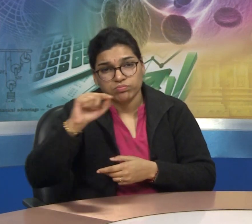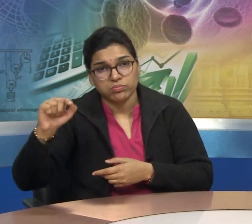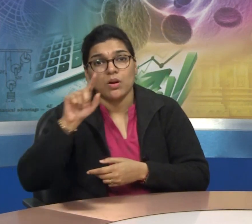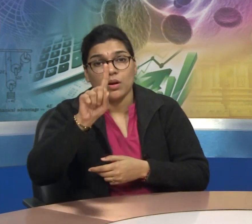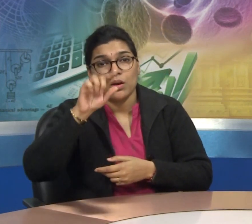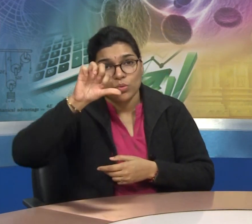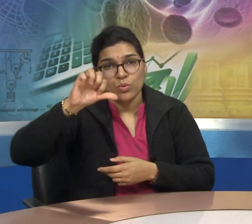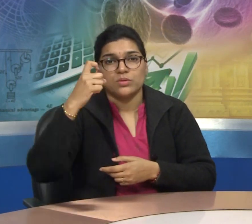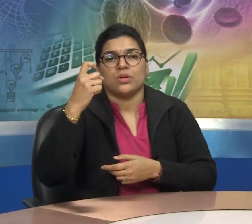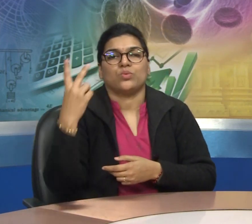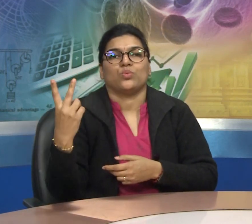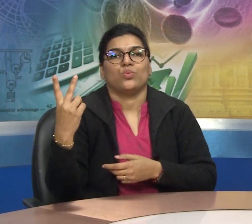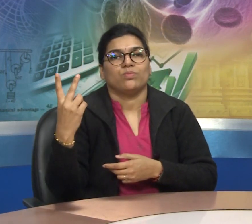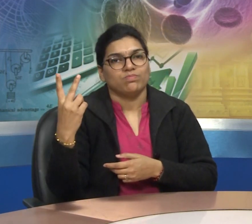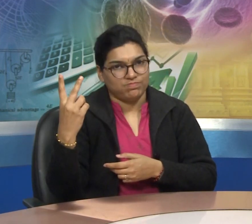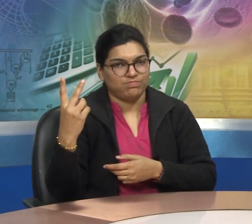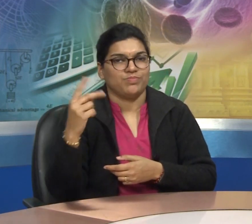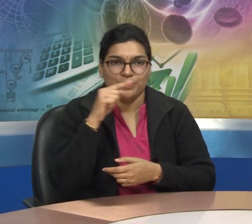You can also see his date of birth.